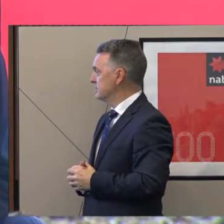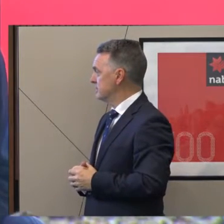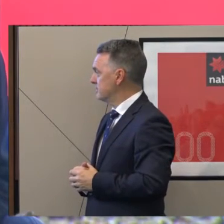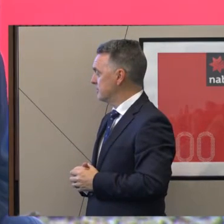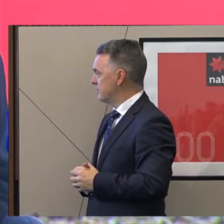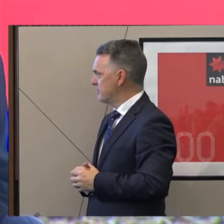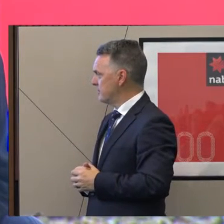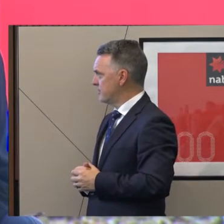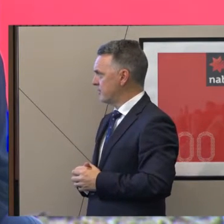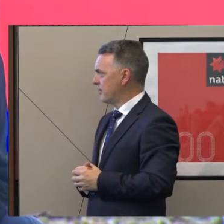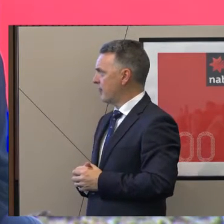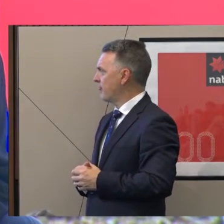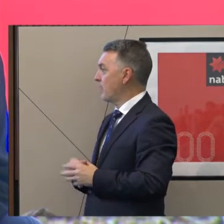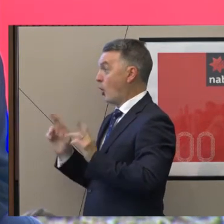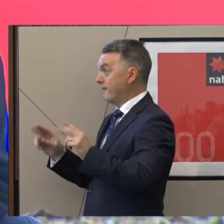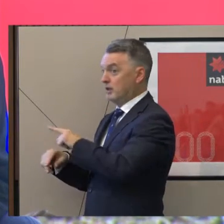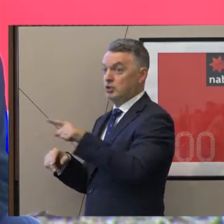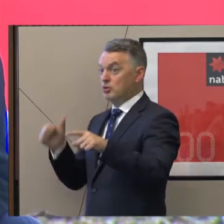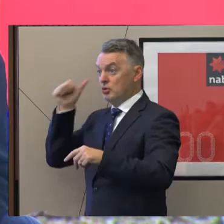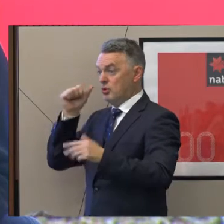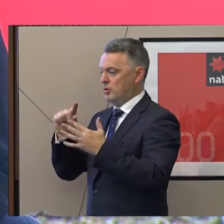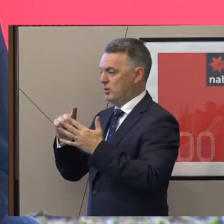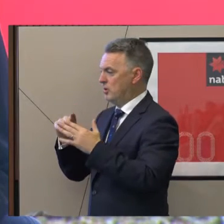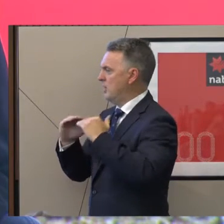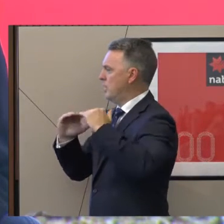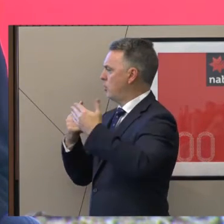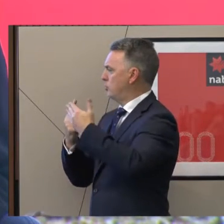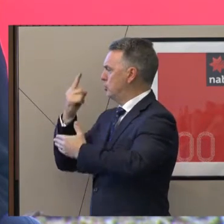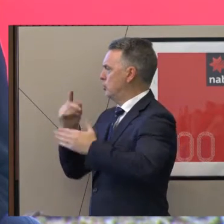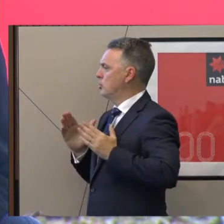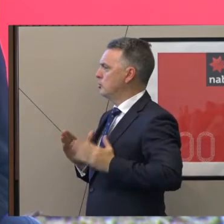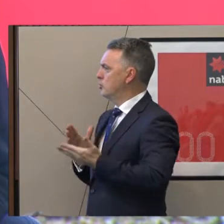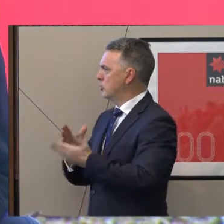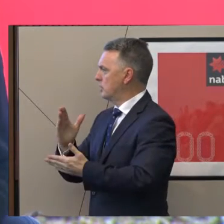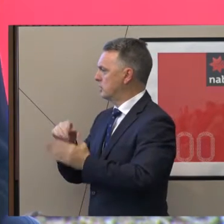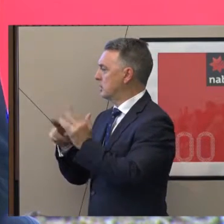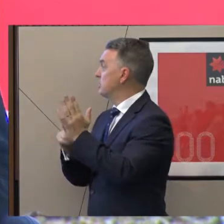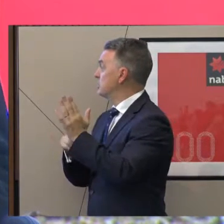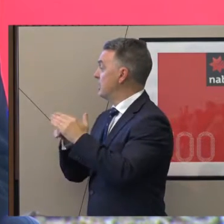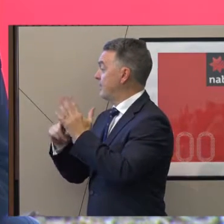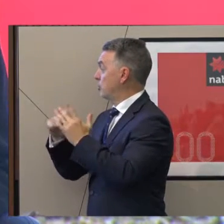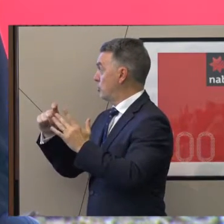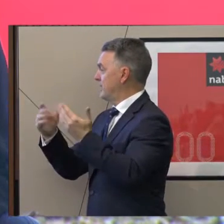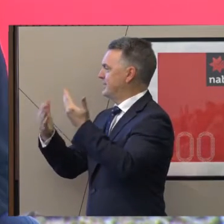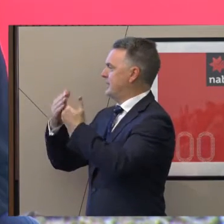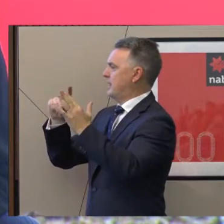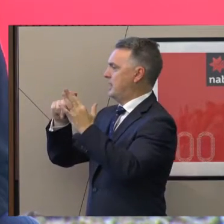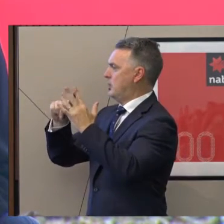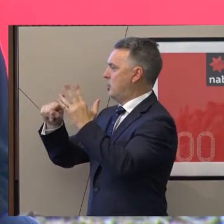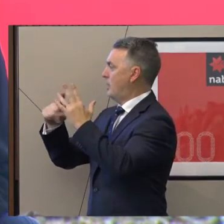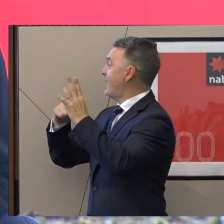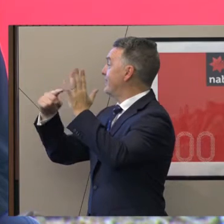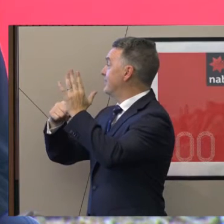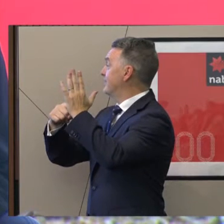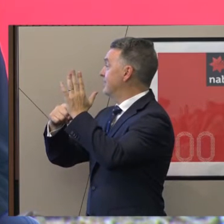everyone hopefully knows that the Equal Opportunity and Human Rights Commission in Victoria operates under the Equal Opportunity Act, as